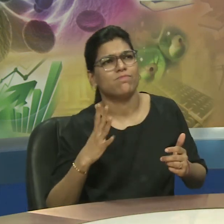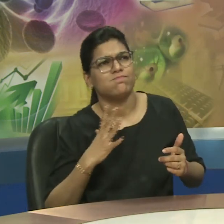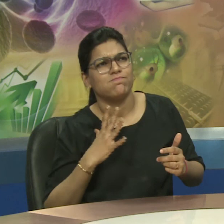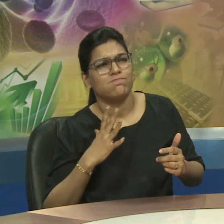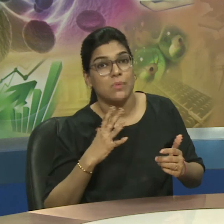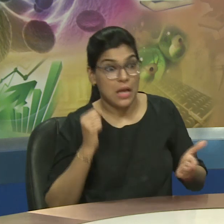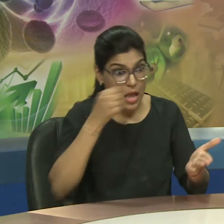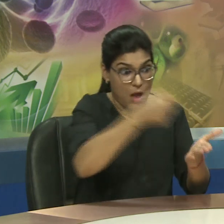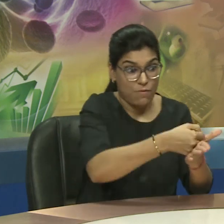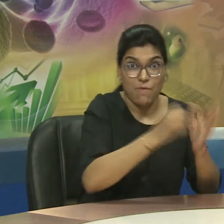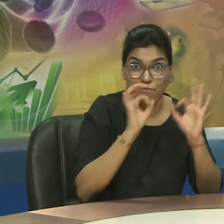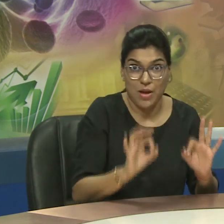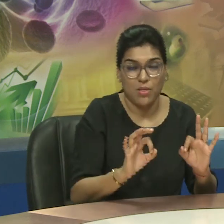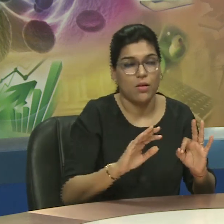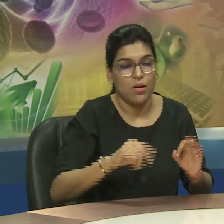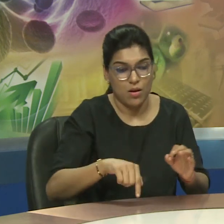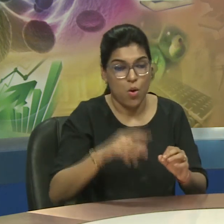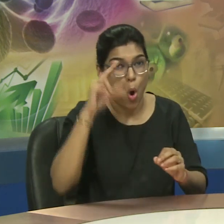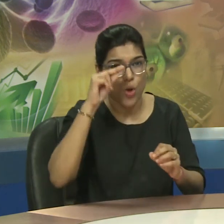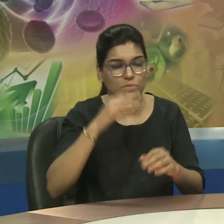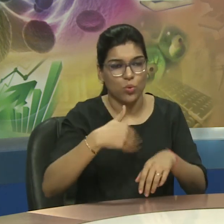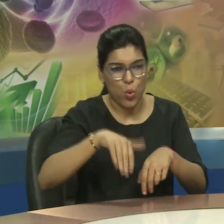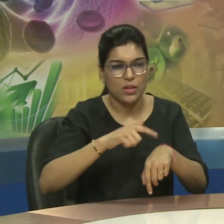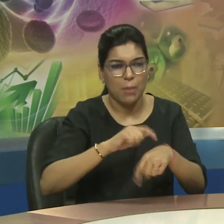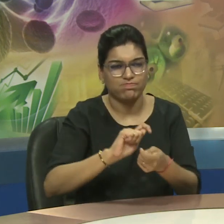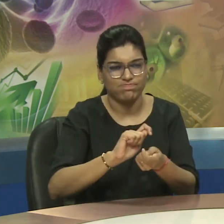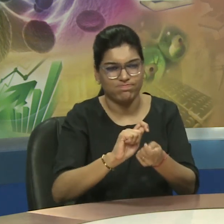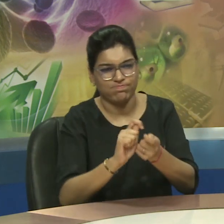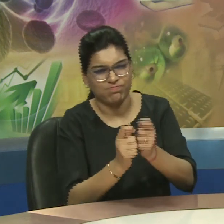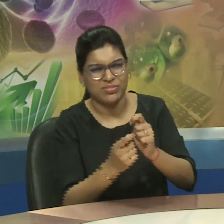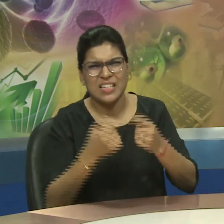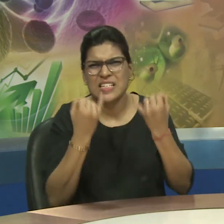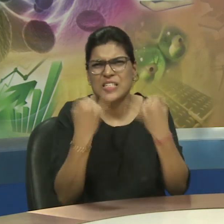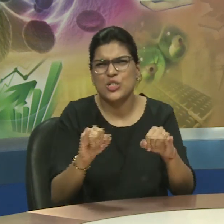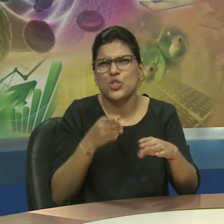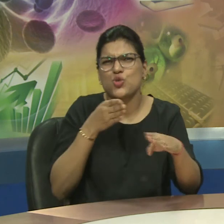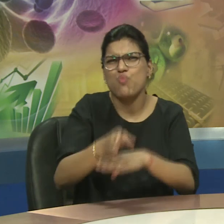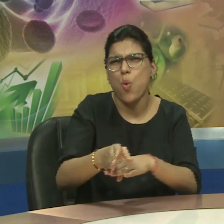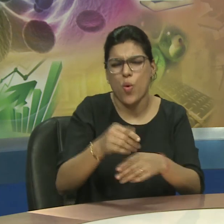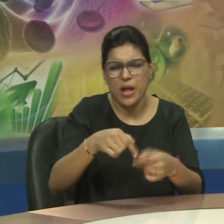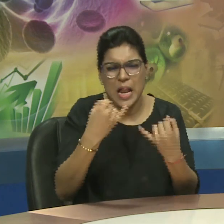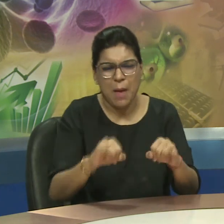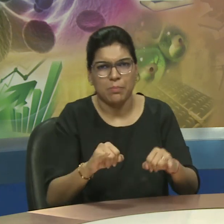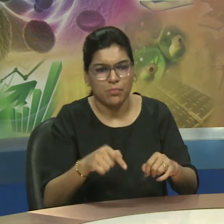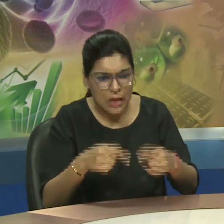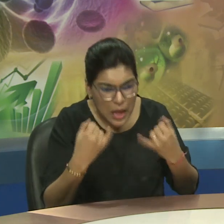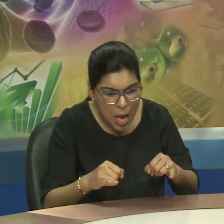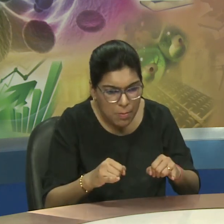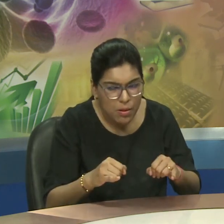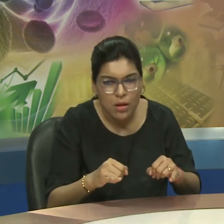ship. As the result, ship oranges got spoilt. The insurer did not pay any compensation for